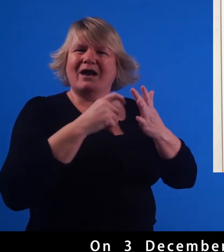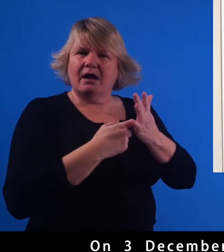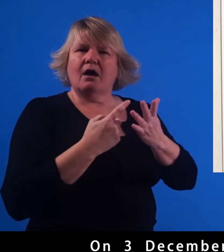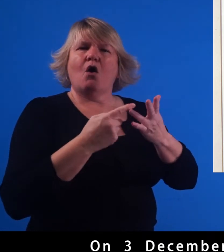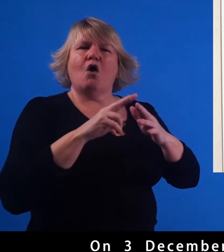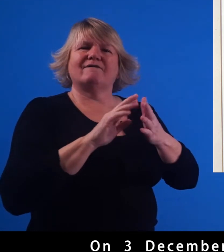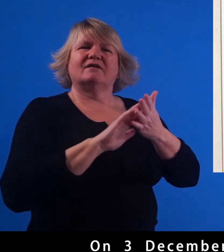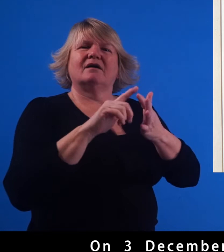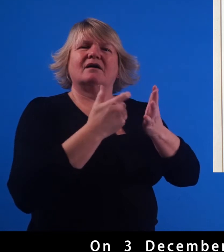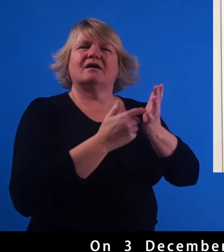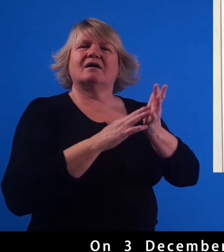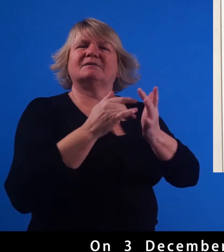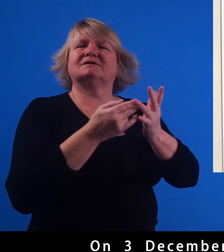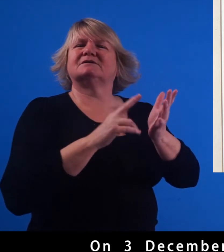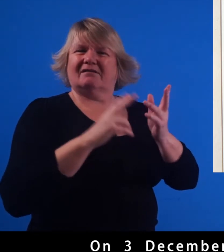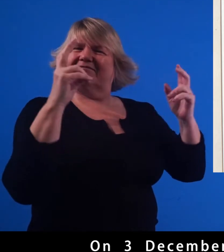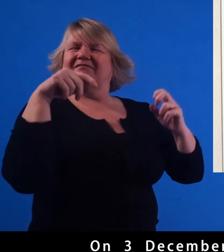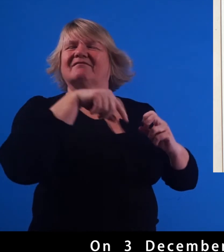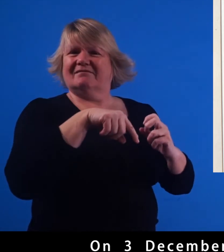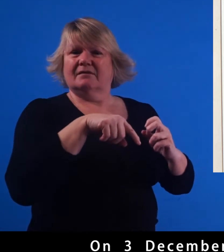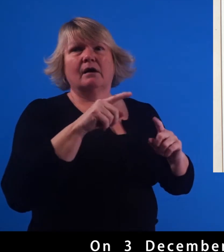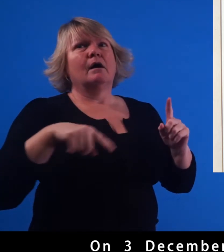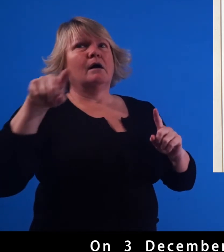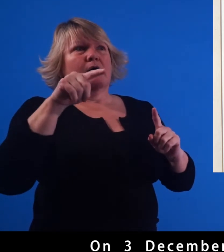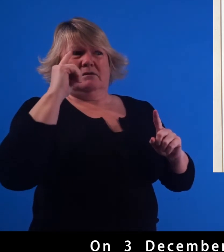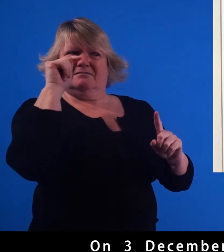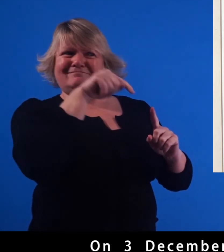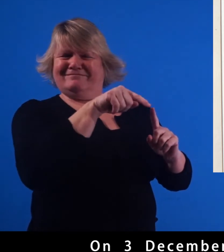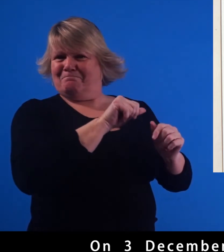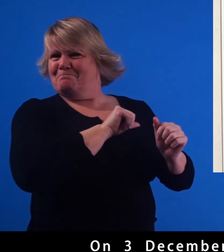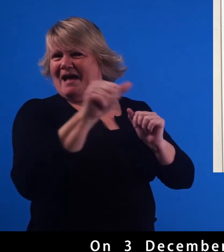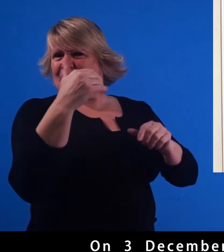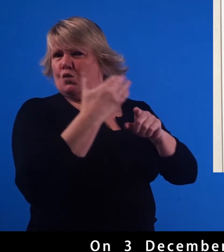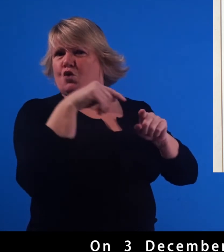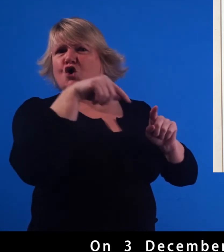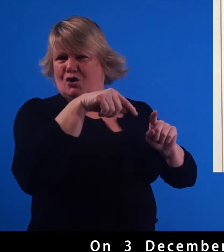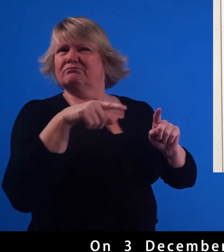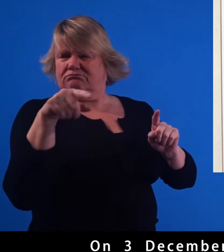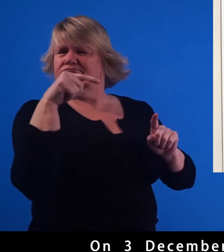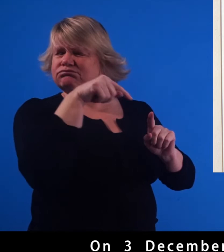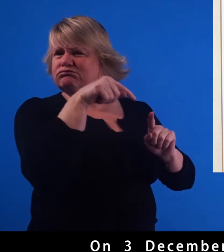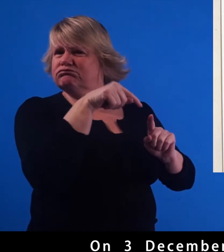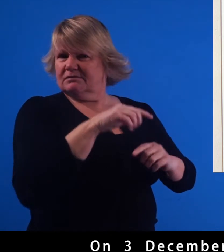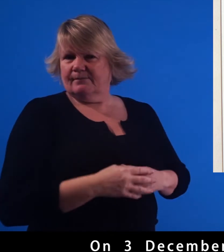On 3rd of December 1894, whilst working on Weir of Hermiston,